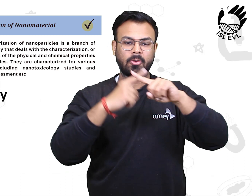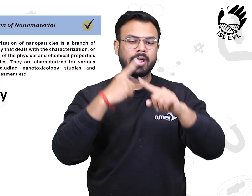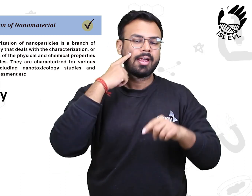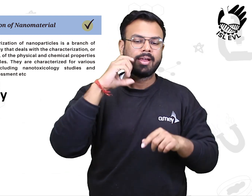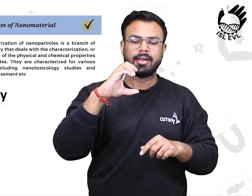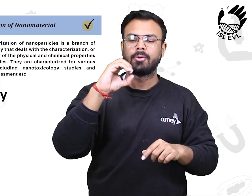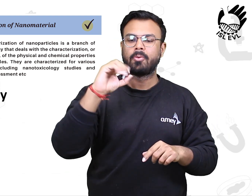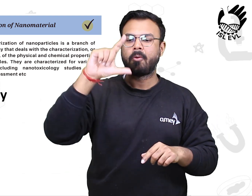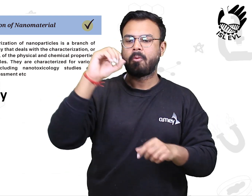nanotoxicology studies